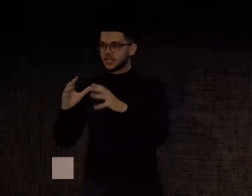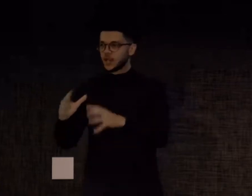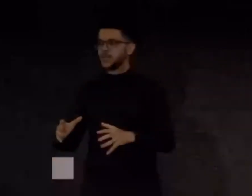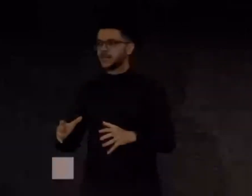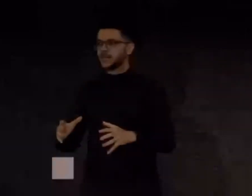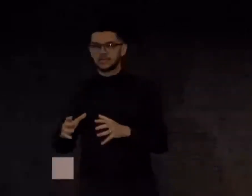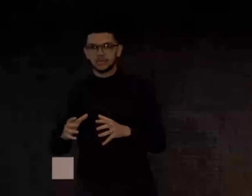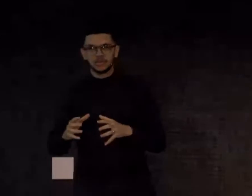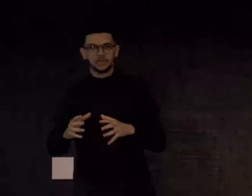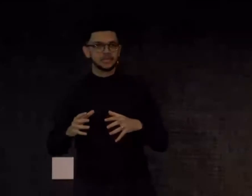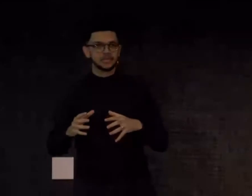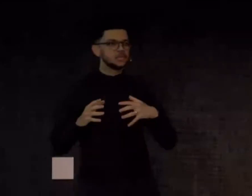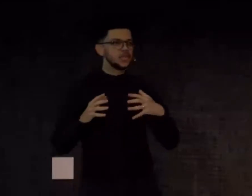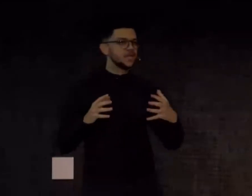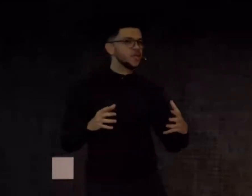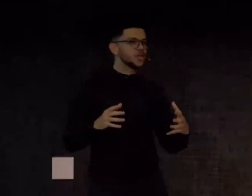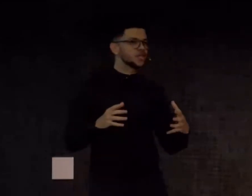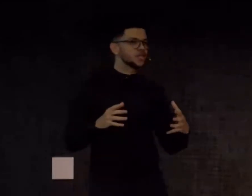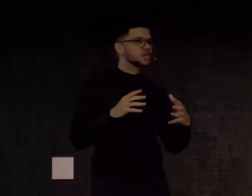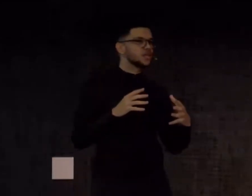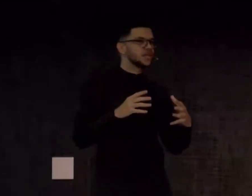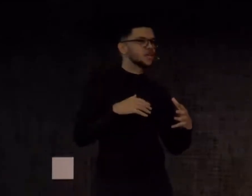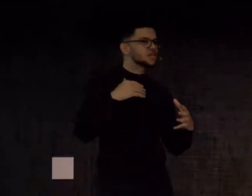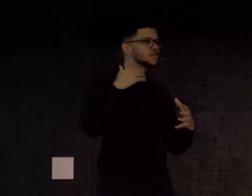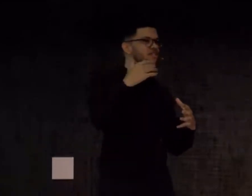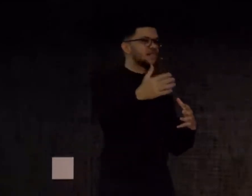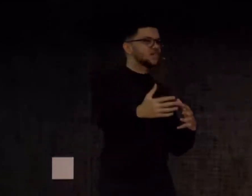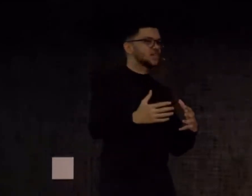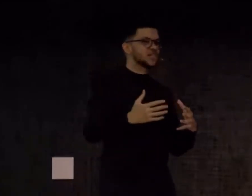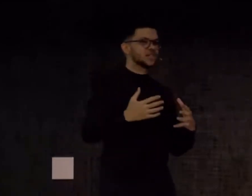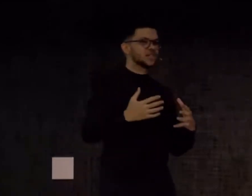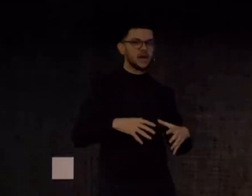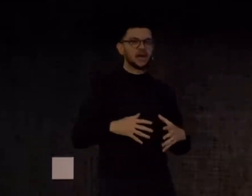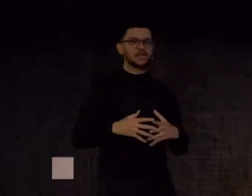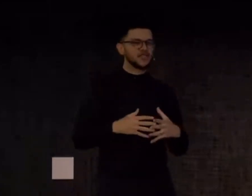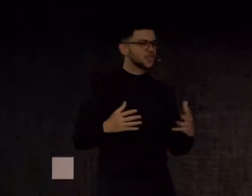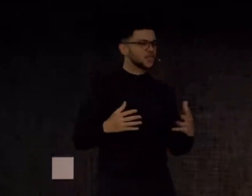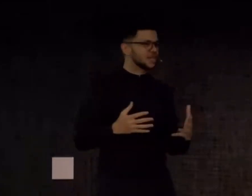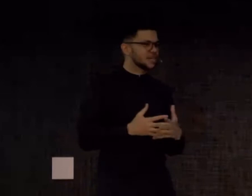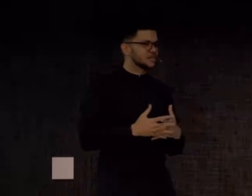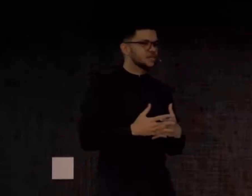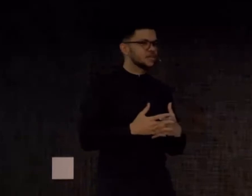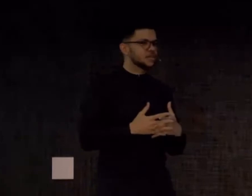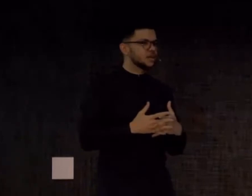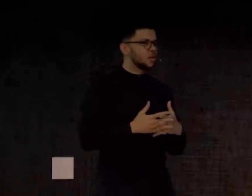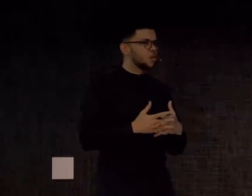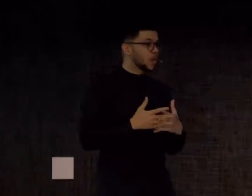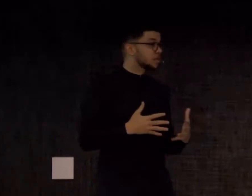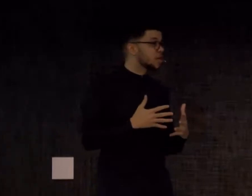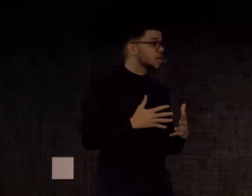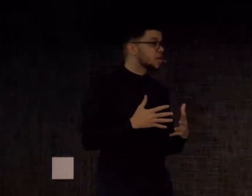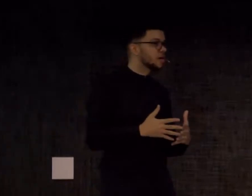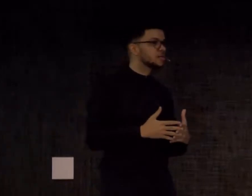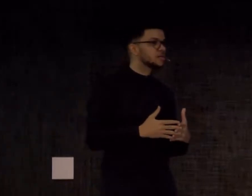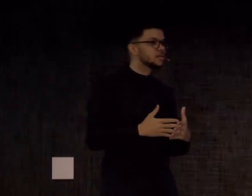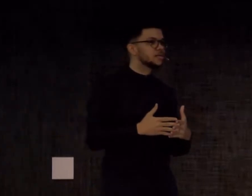futuristic dystopia. In other words, he looks 500 years into our current future and thinks, what could